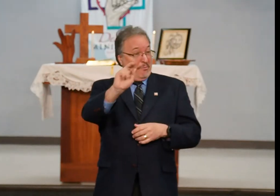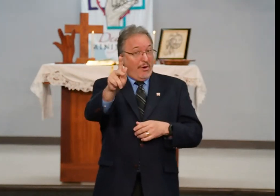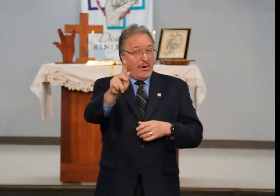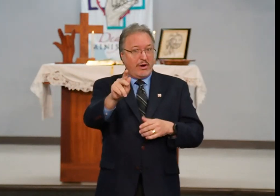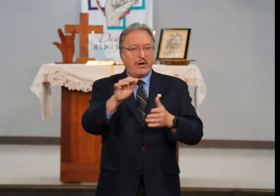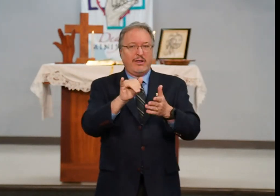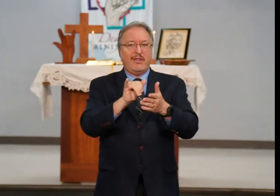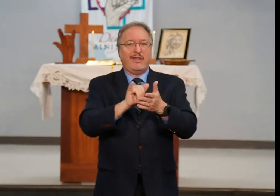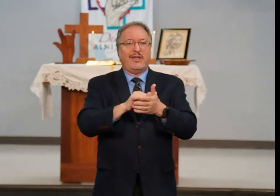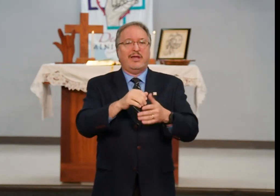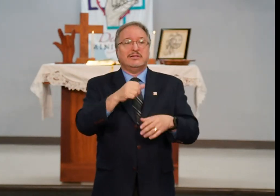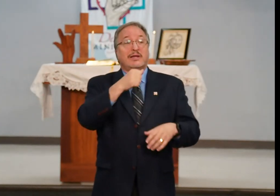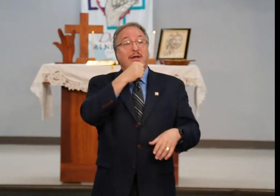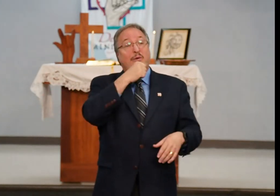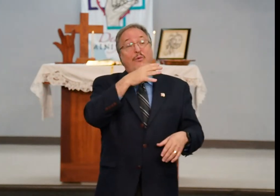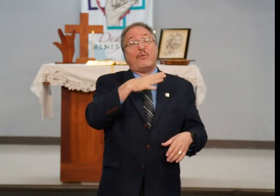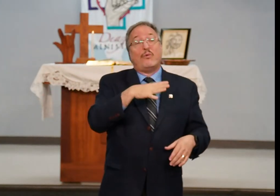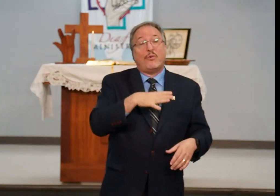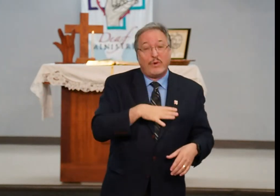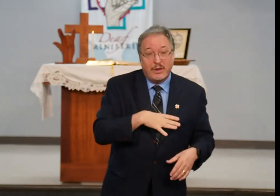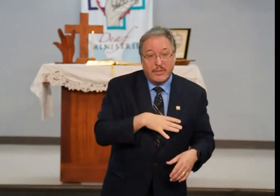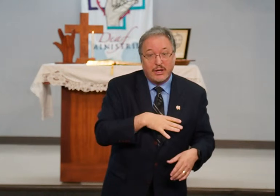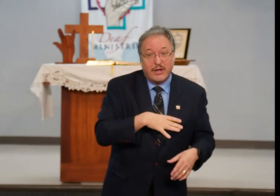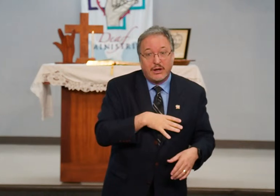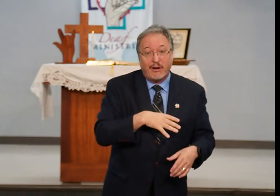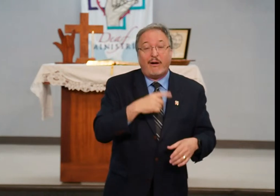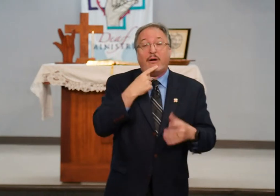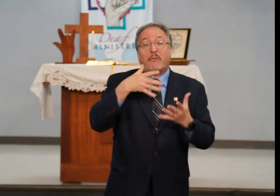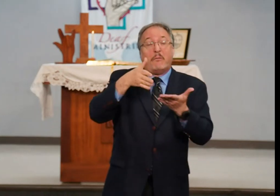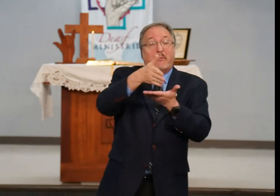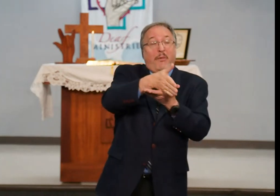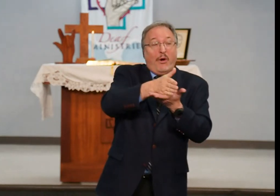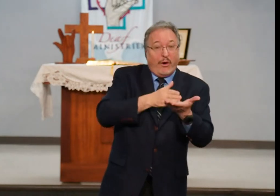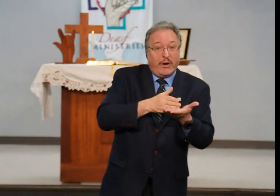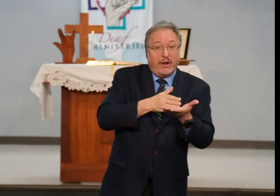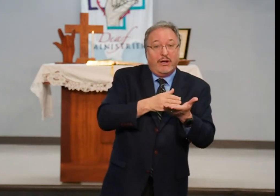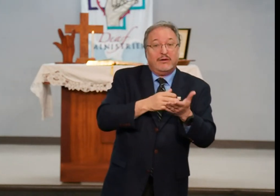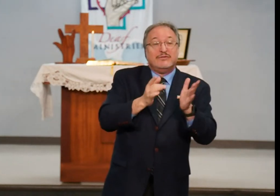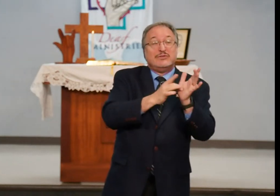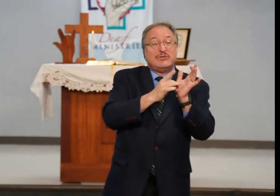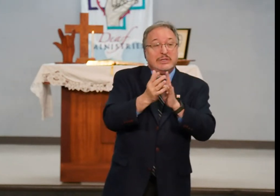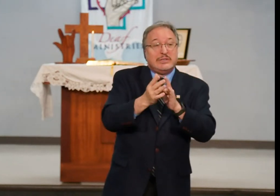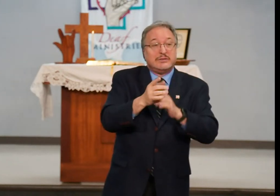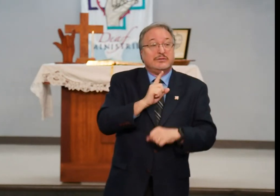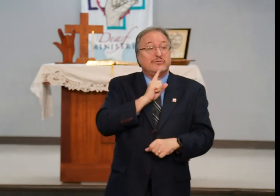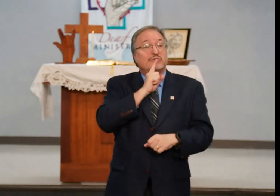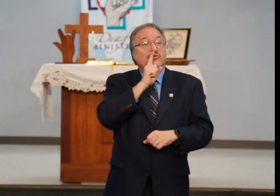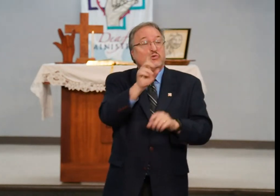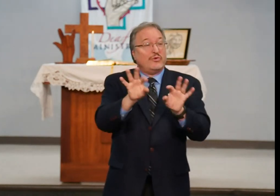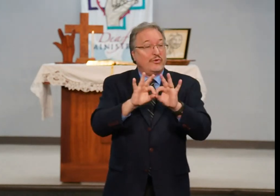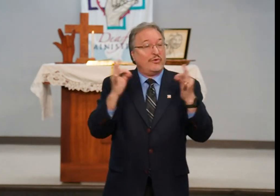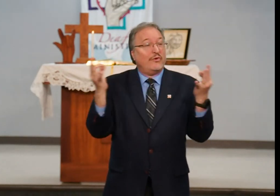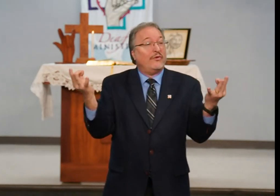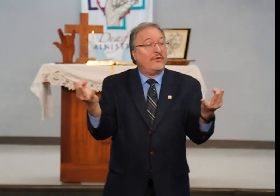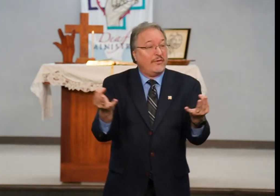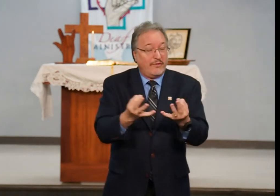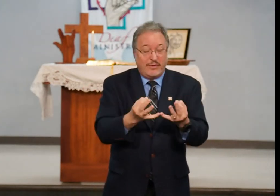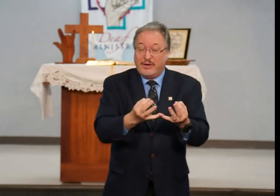I want you to see in the book of Mark that women were very much a part of